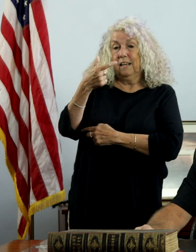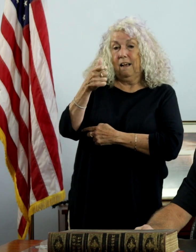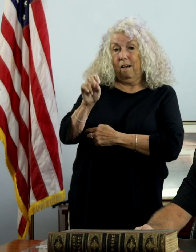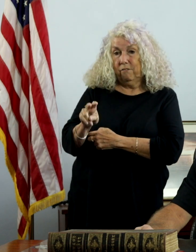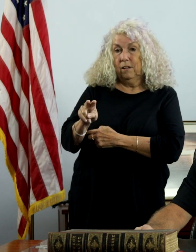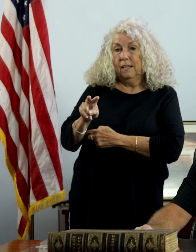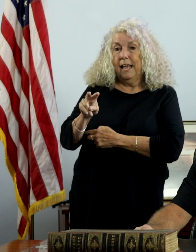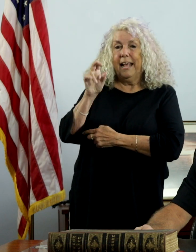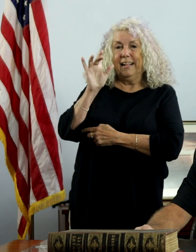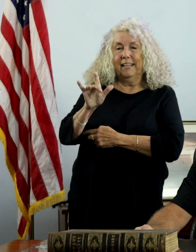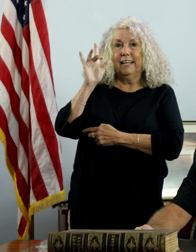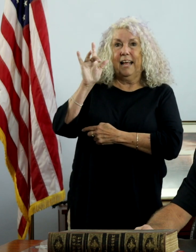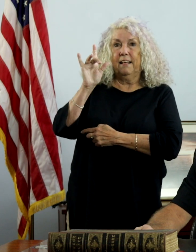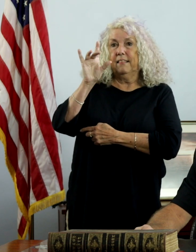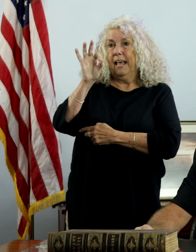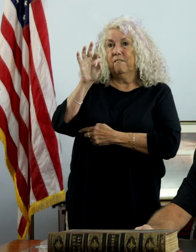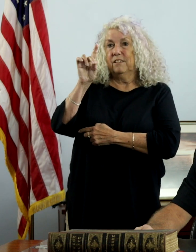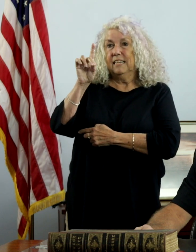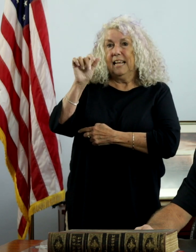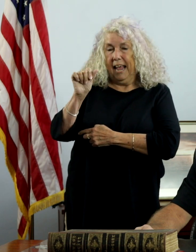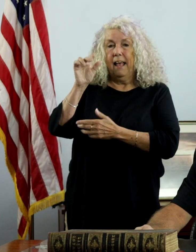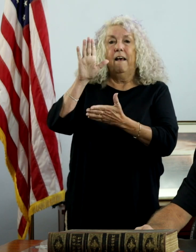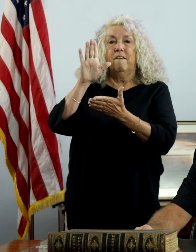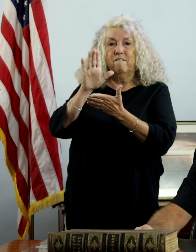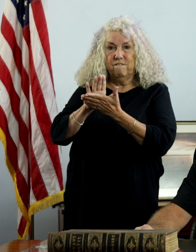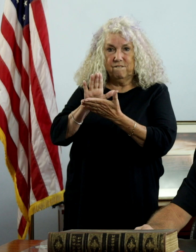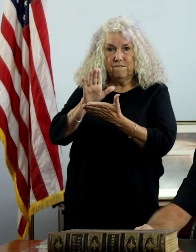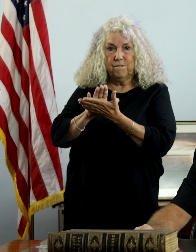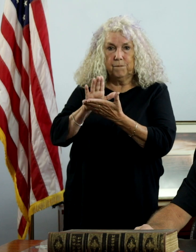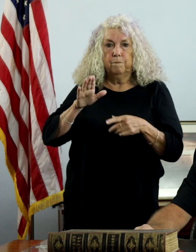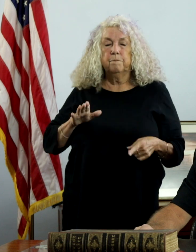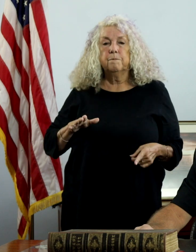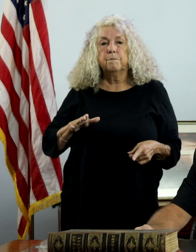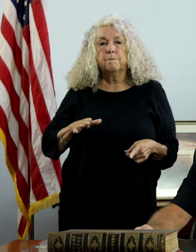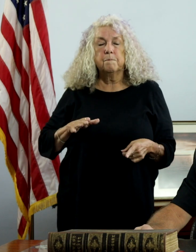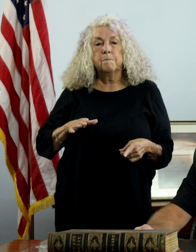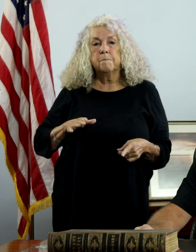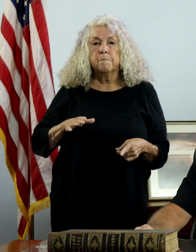covid19vaccine.health.newyork.gov and click on the FDA fact sheet links for each one.